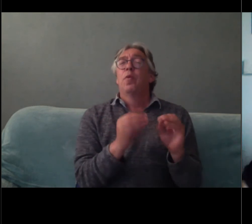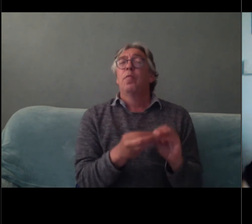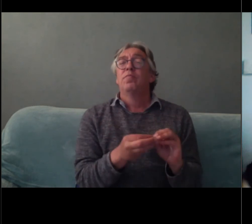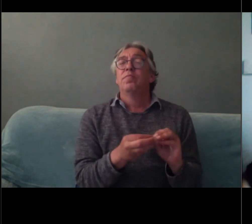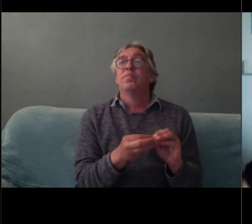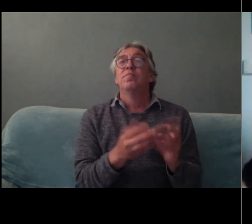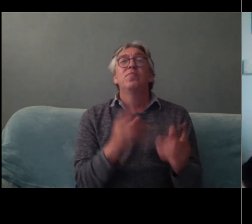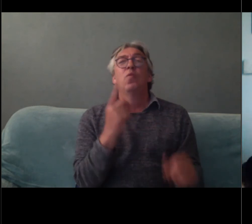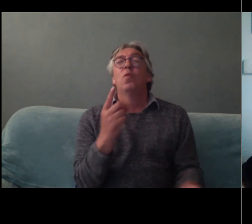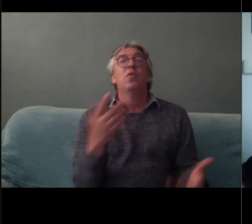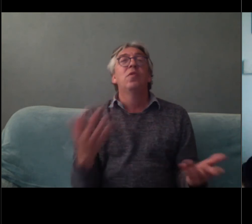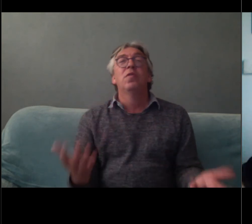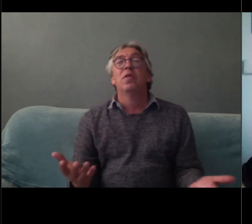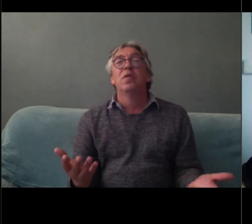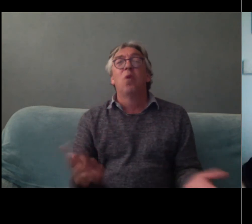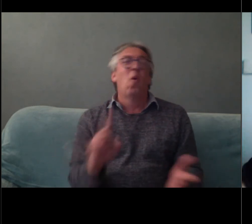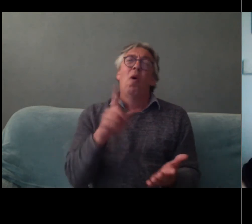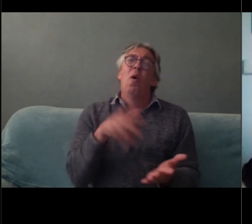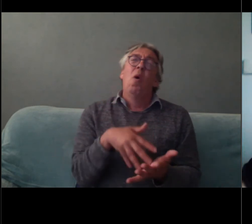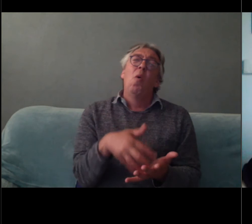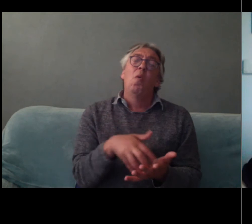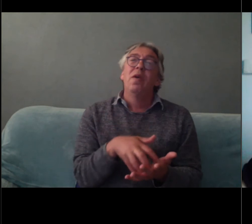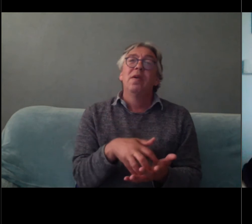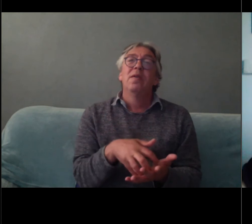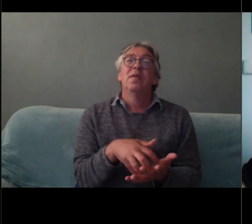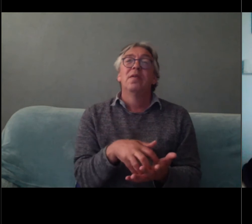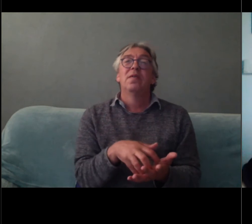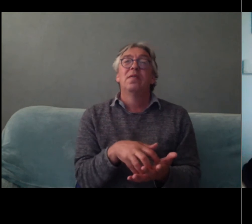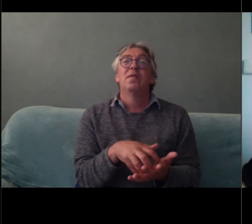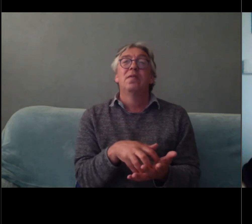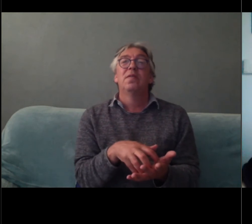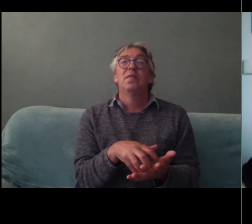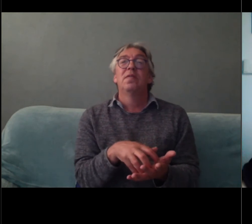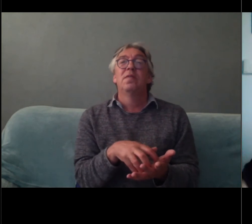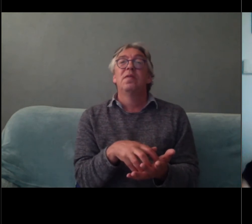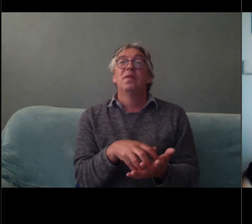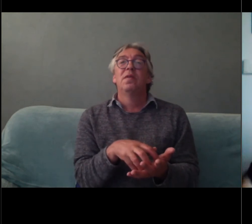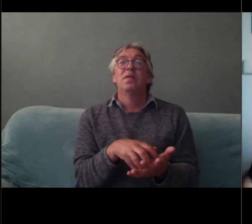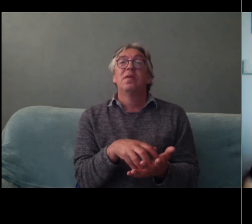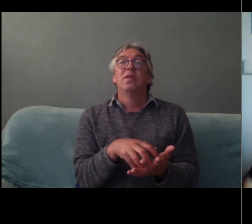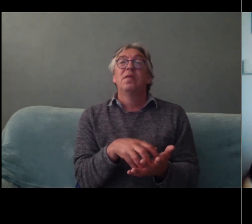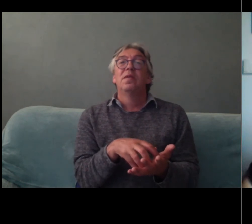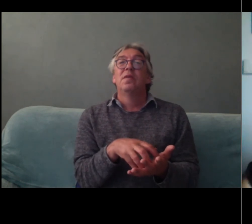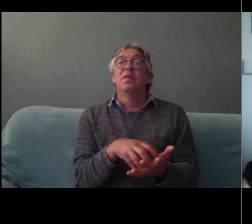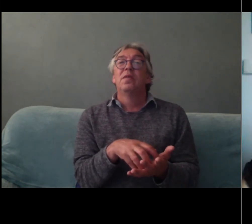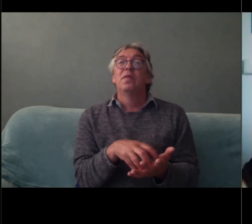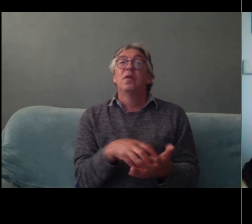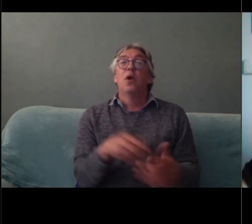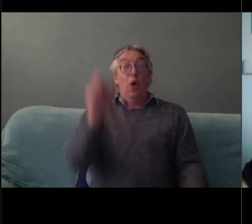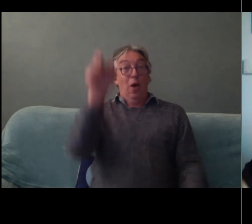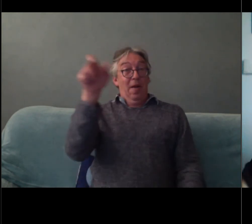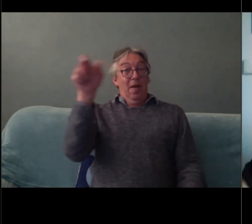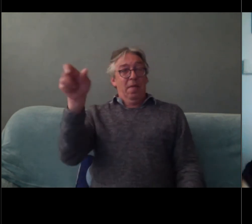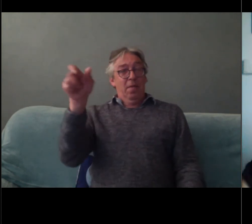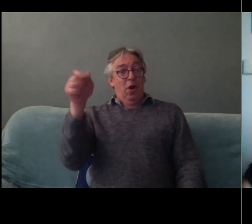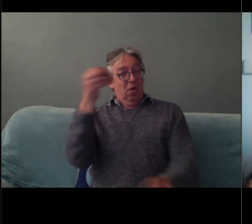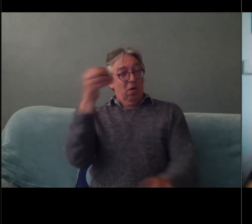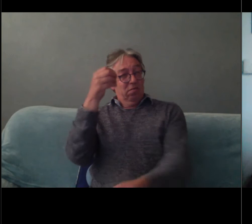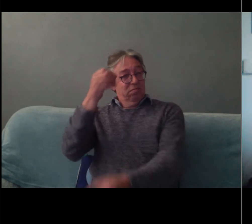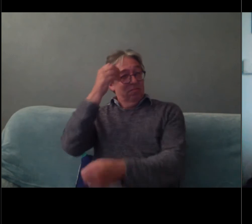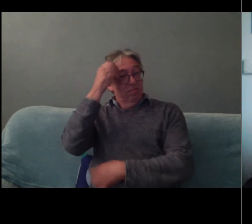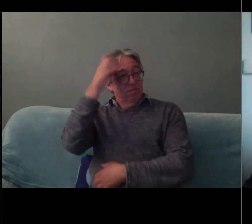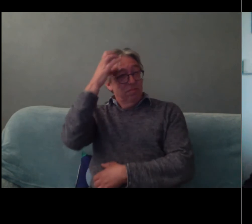is relatively limited, and there is often a shortage of assessors to participate in the assessment committees. This